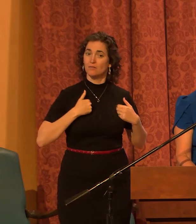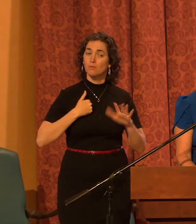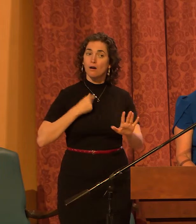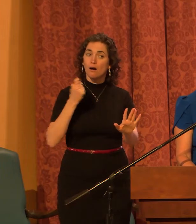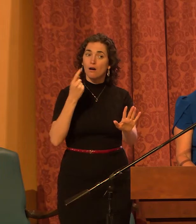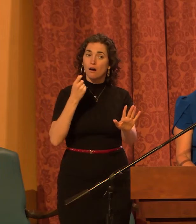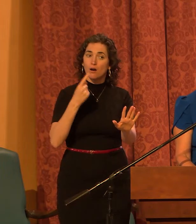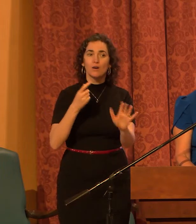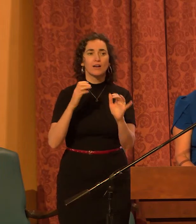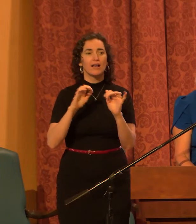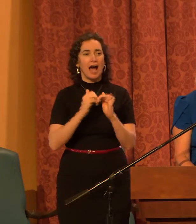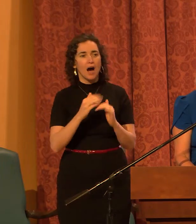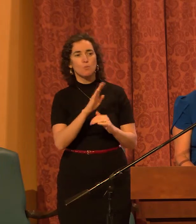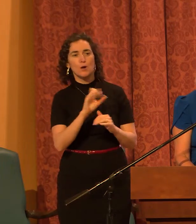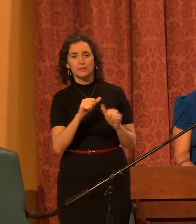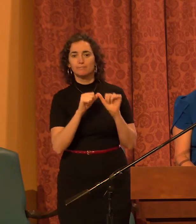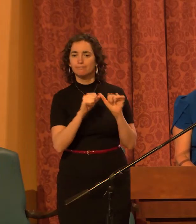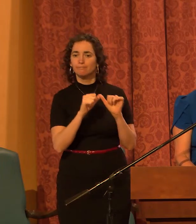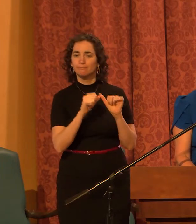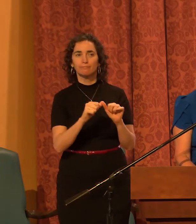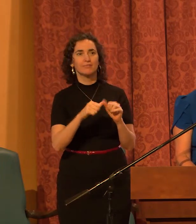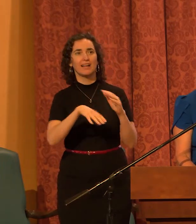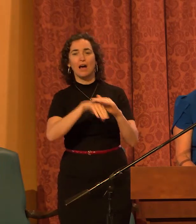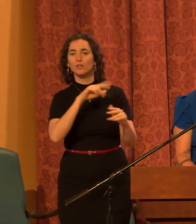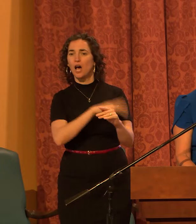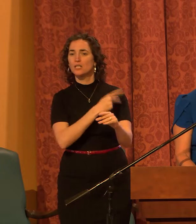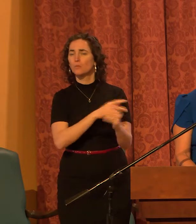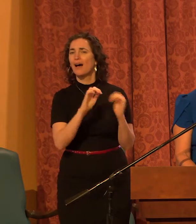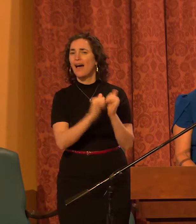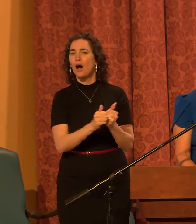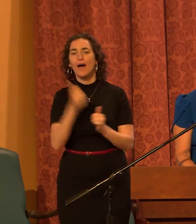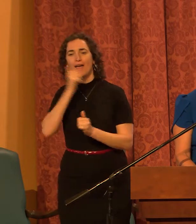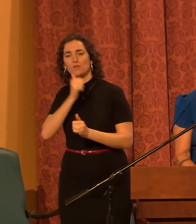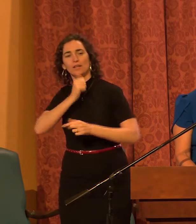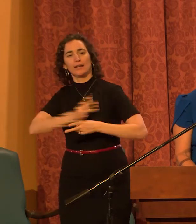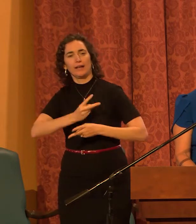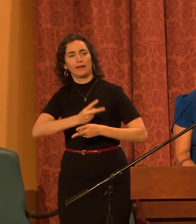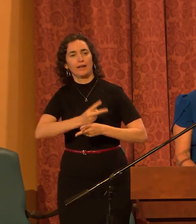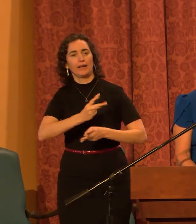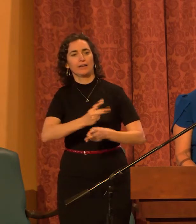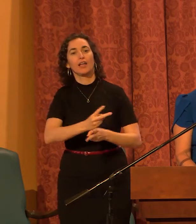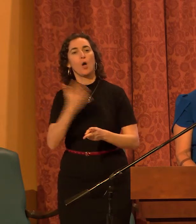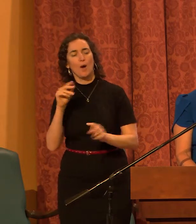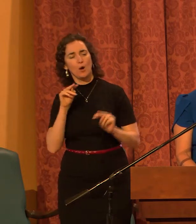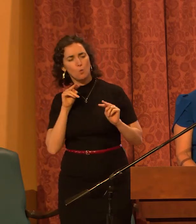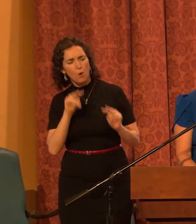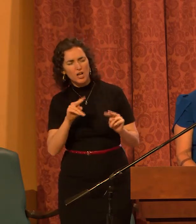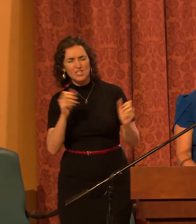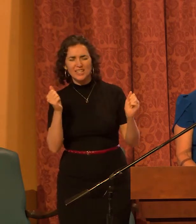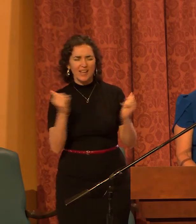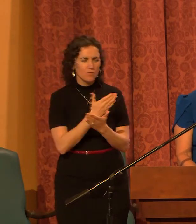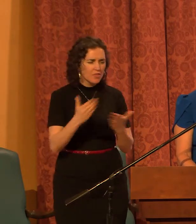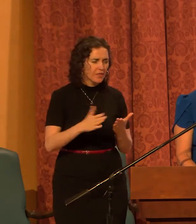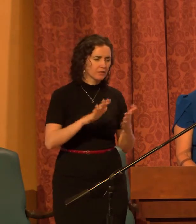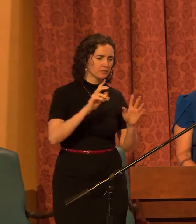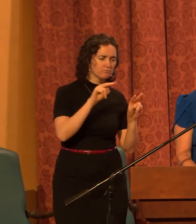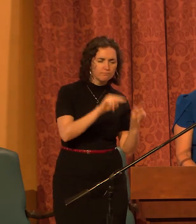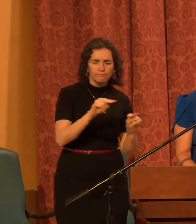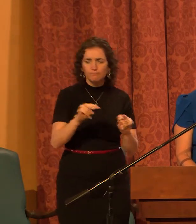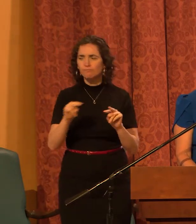Josh's everyday care that kept Braden out of the hospital due to his constant vigilance over every part of Braden's